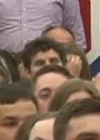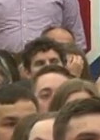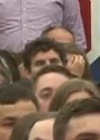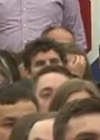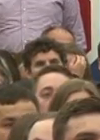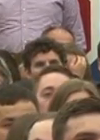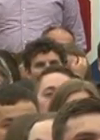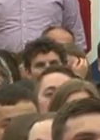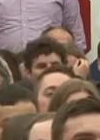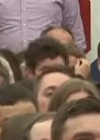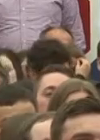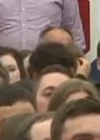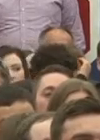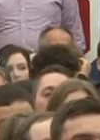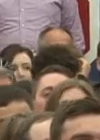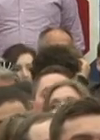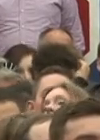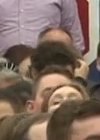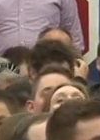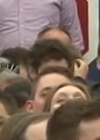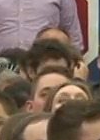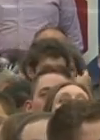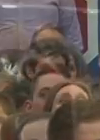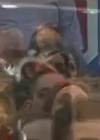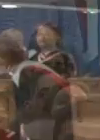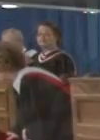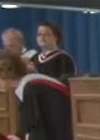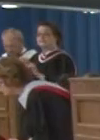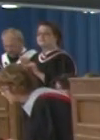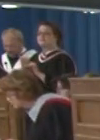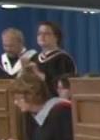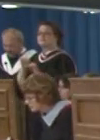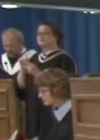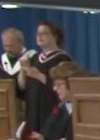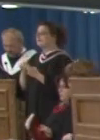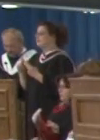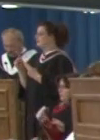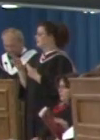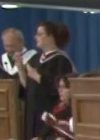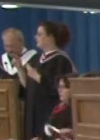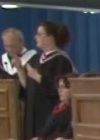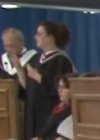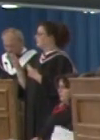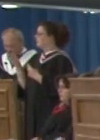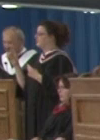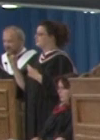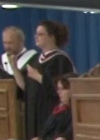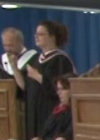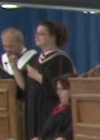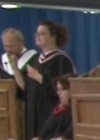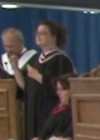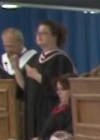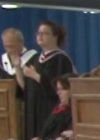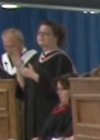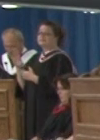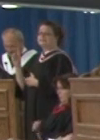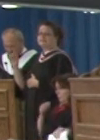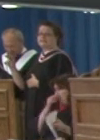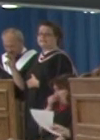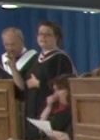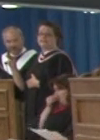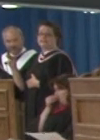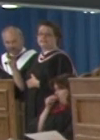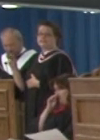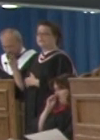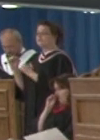Dean of the School of Applied Sciences, Skills, and Technology, and Karen Brooks Cathcart, Dean of the School of Justice Studies, will